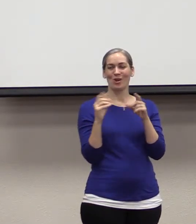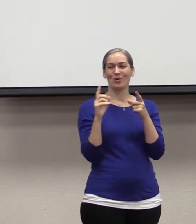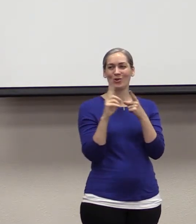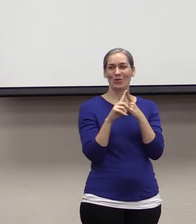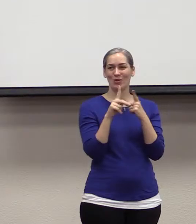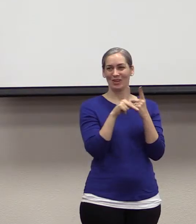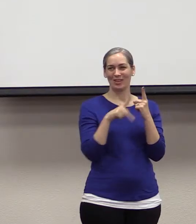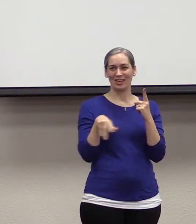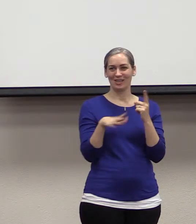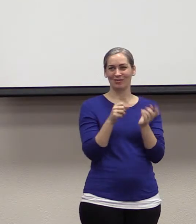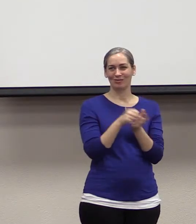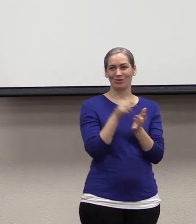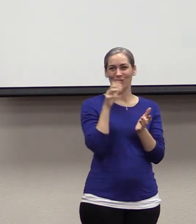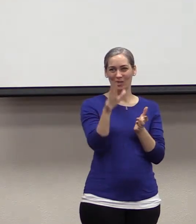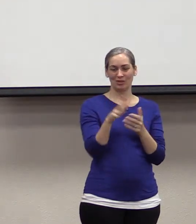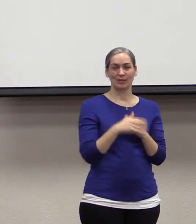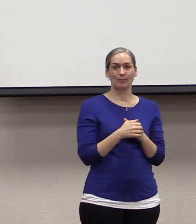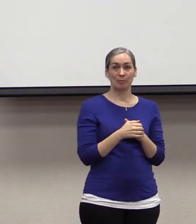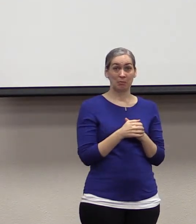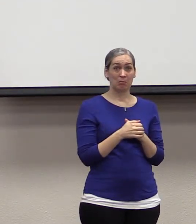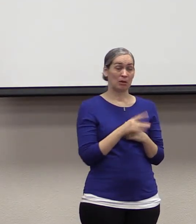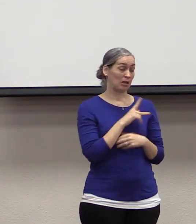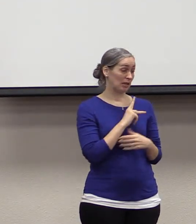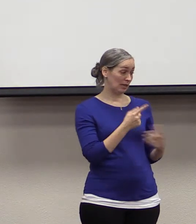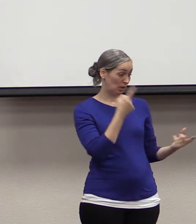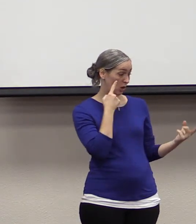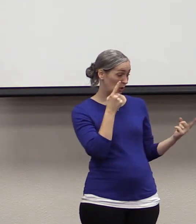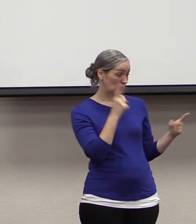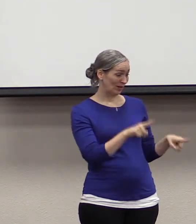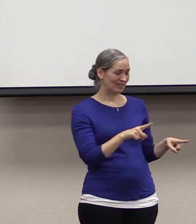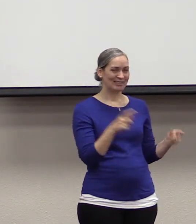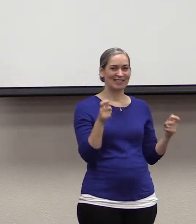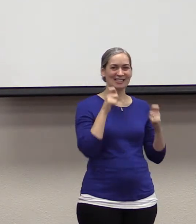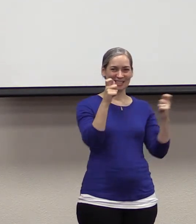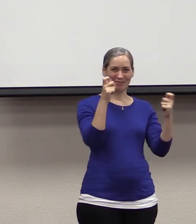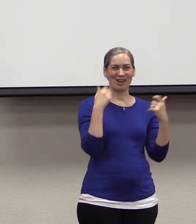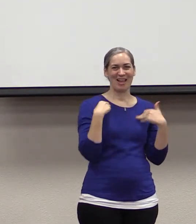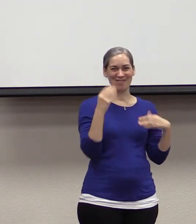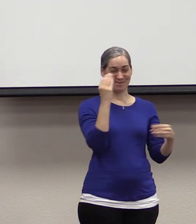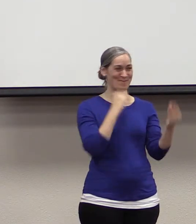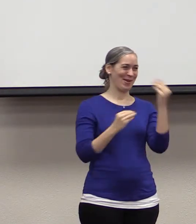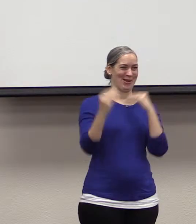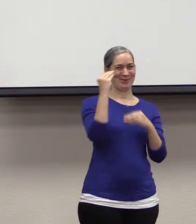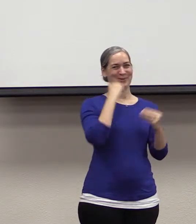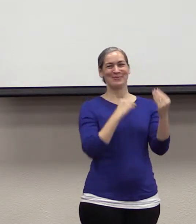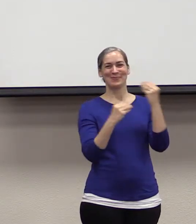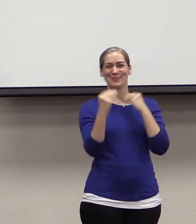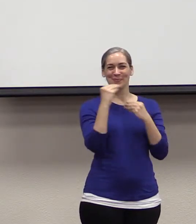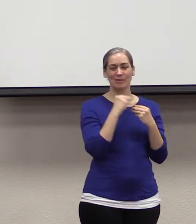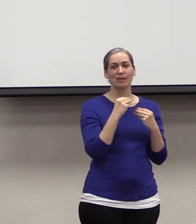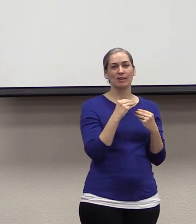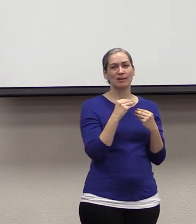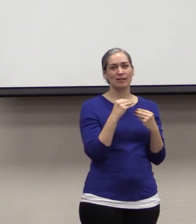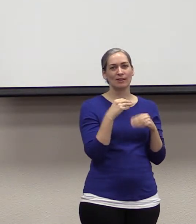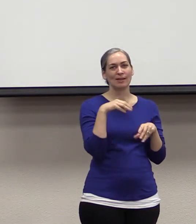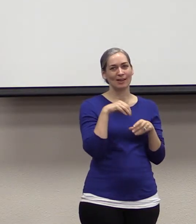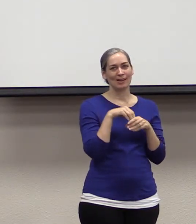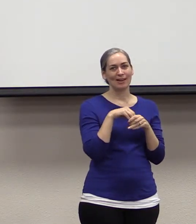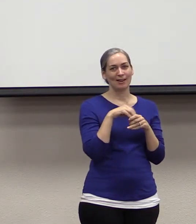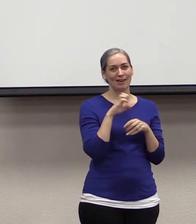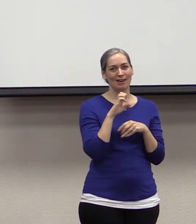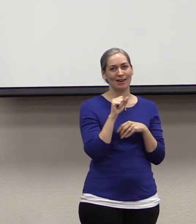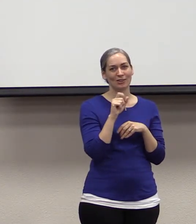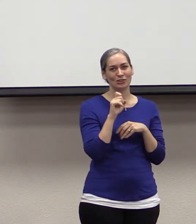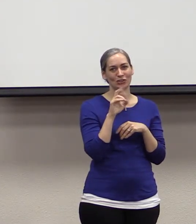And so the king agrees. And they celebrate with a banquet. You'll notice that's a running theme in the book of Esther. There will be a banquet